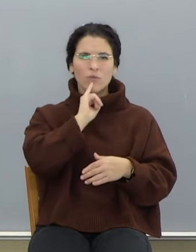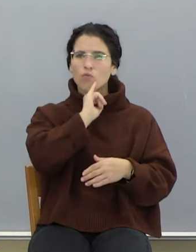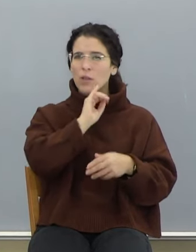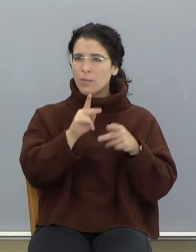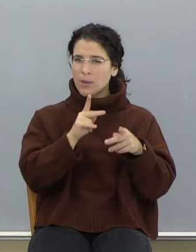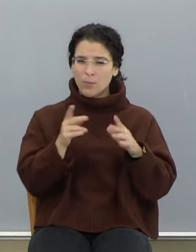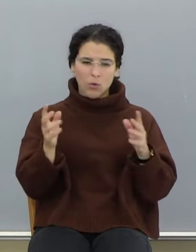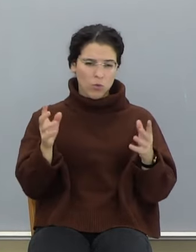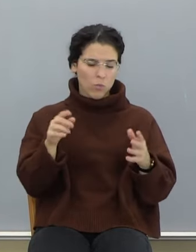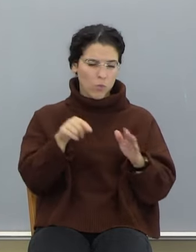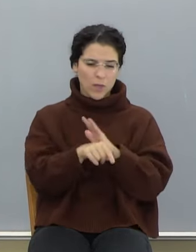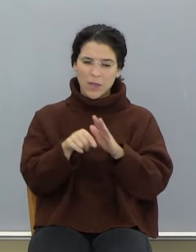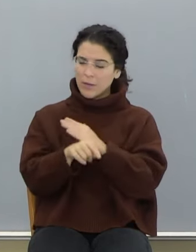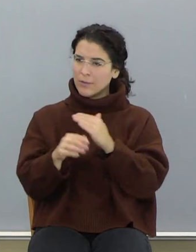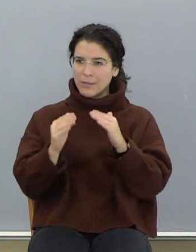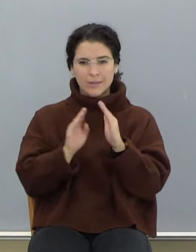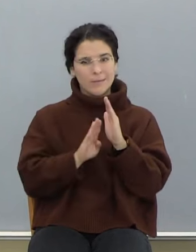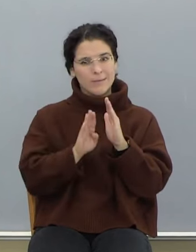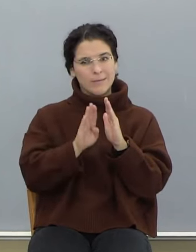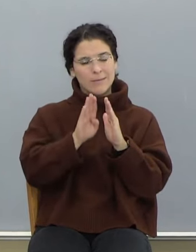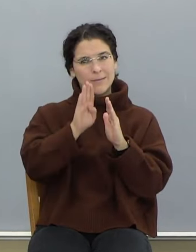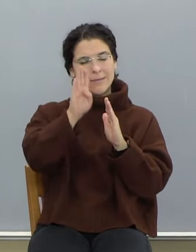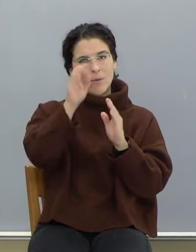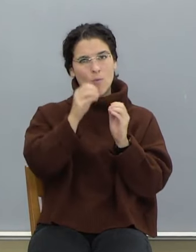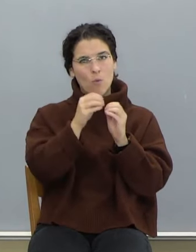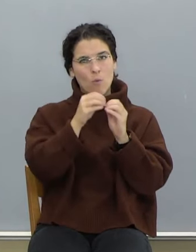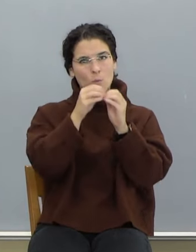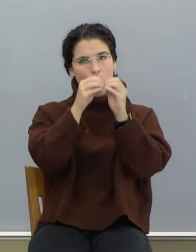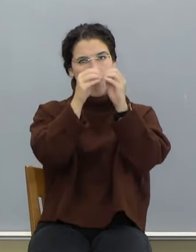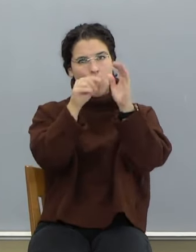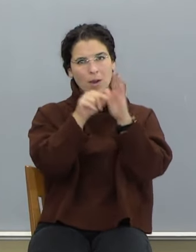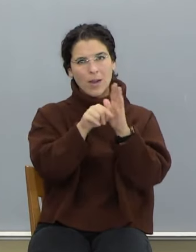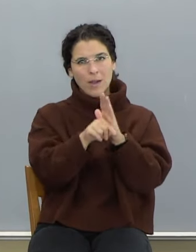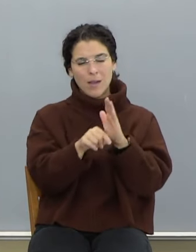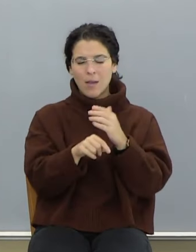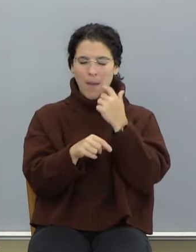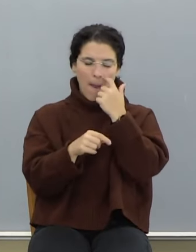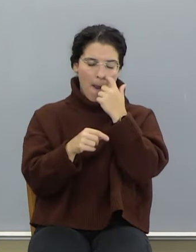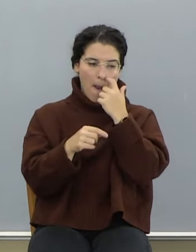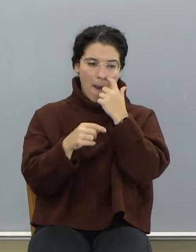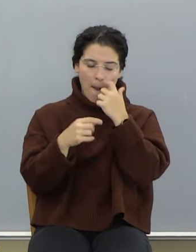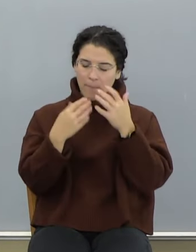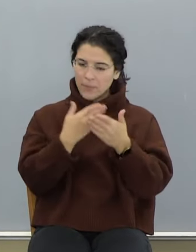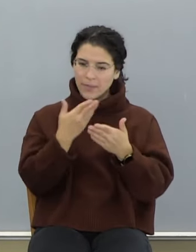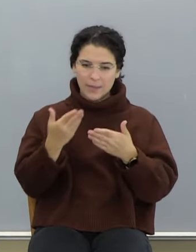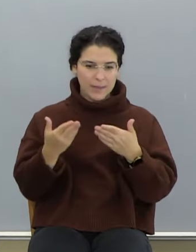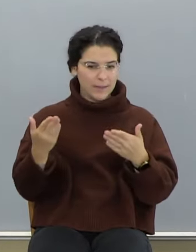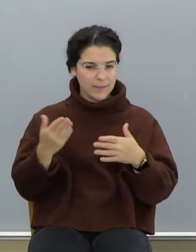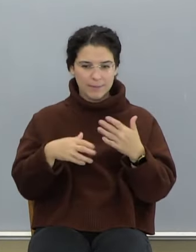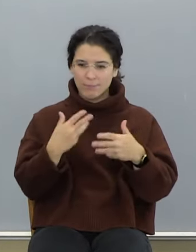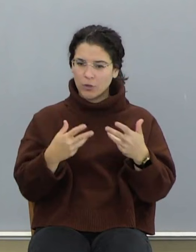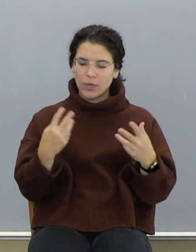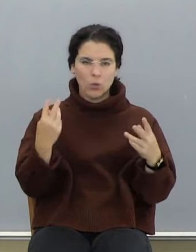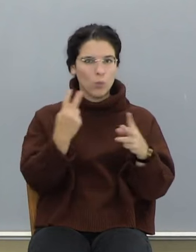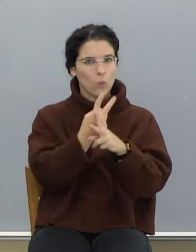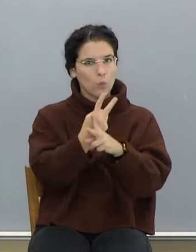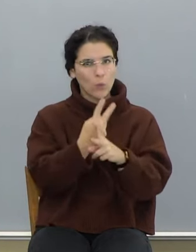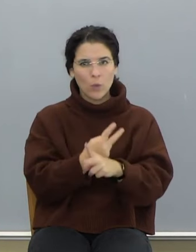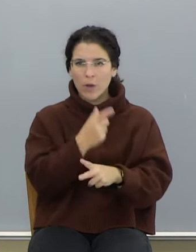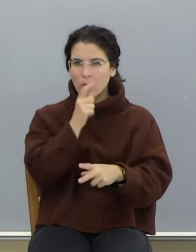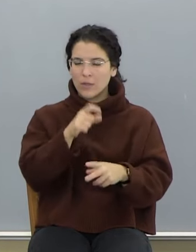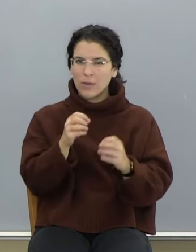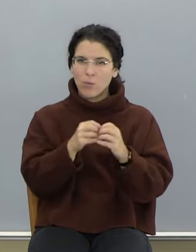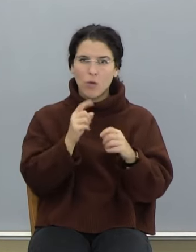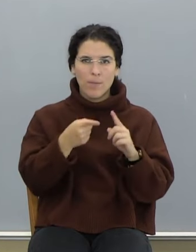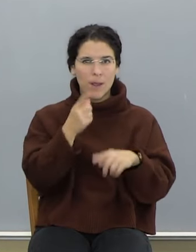so far, the numbers continue to climb. Of course, tensions are escalating. And I don't need to say any more about